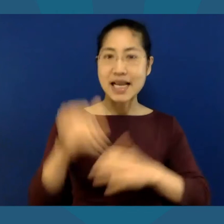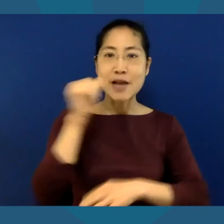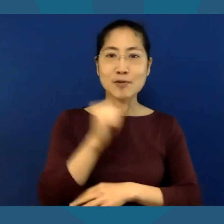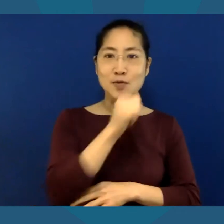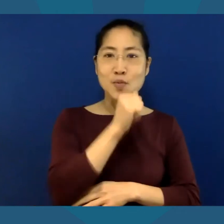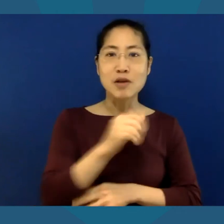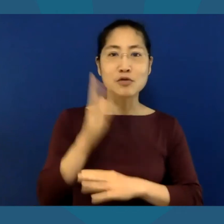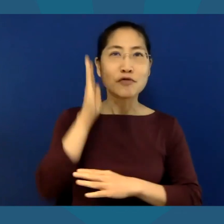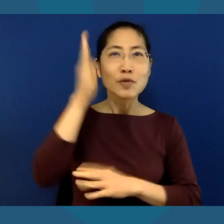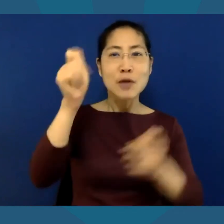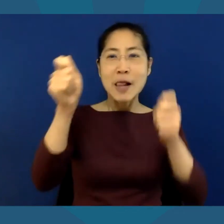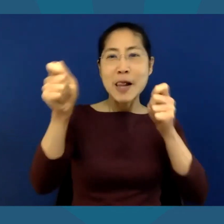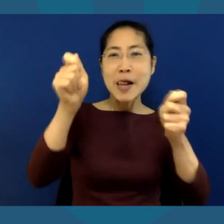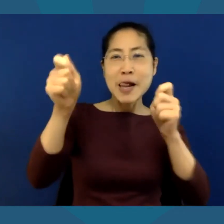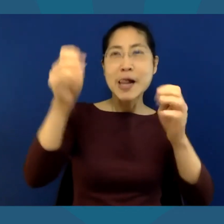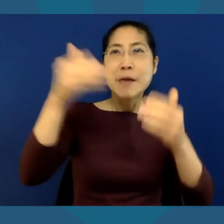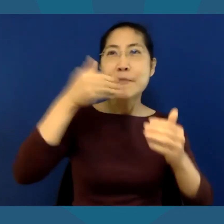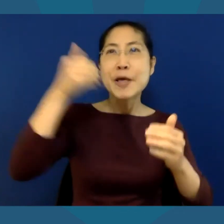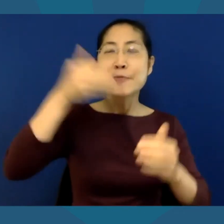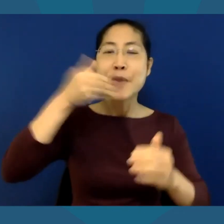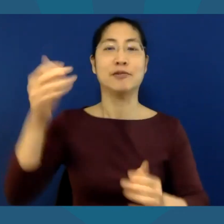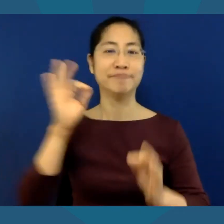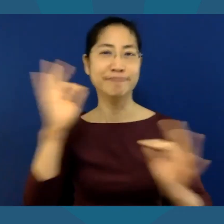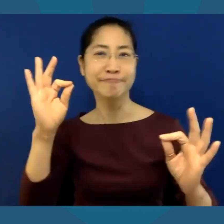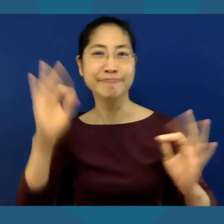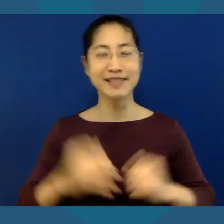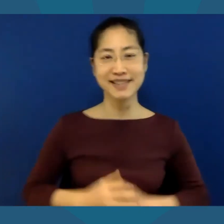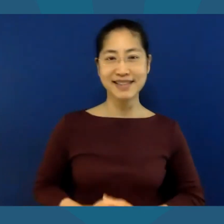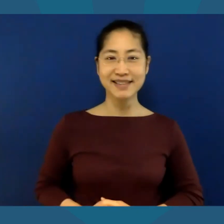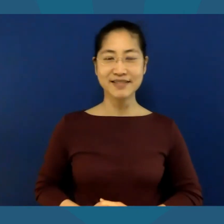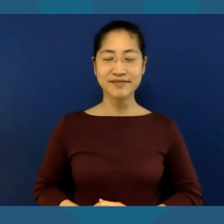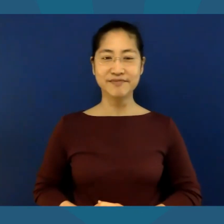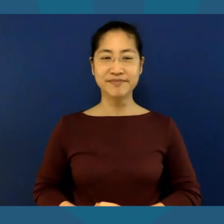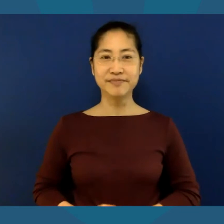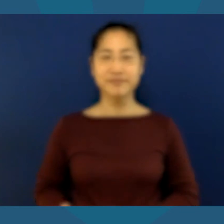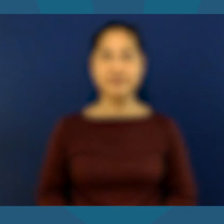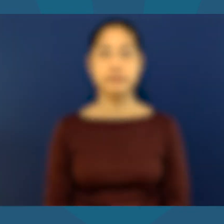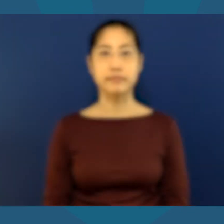leadership necessary to shape the future of our state.